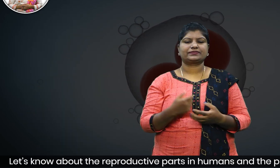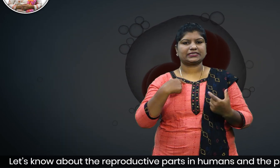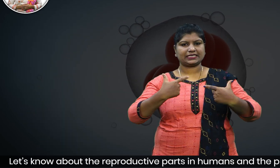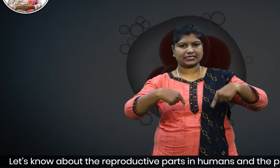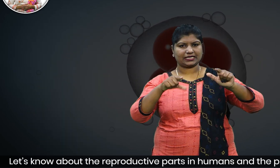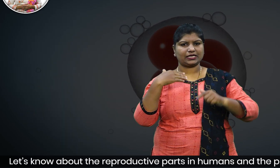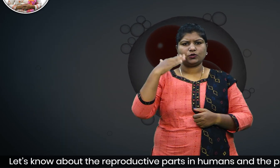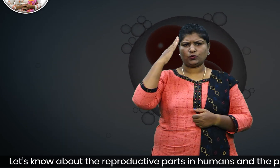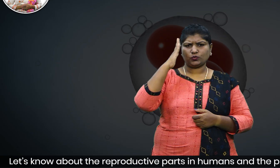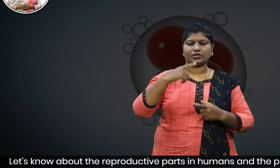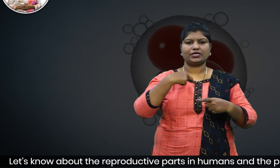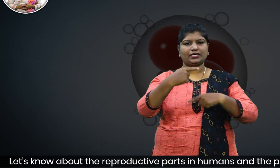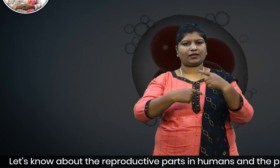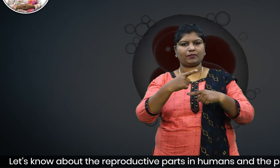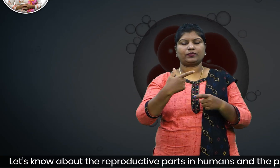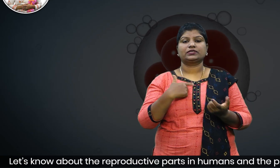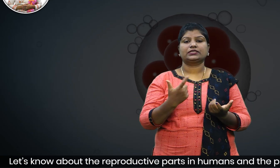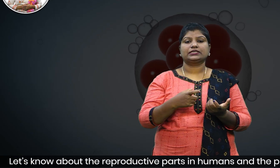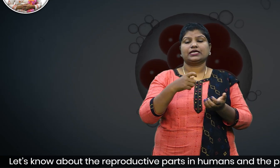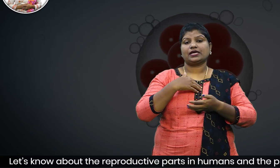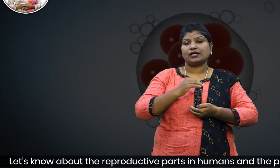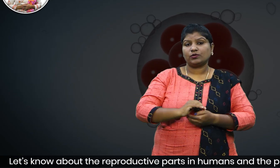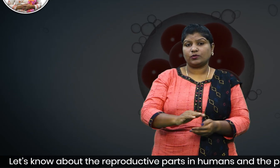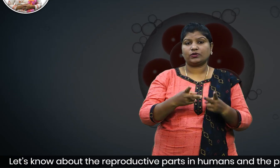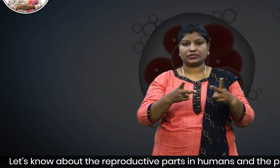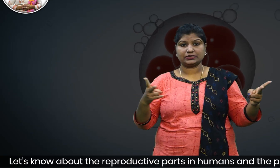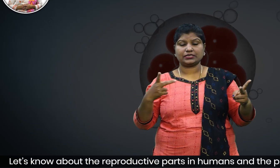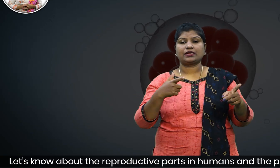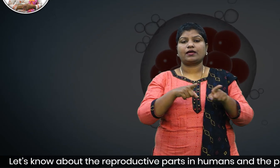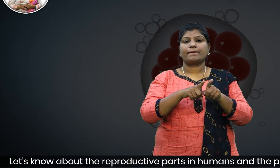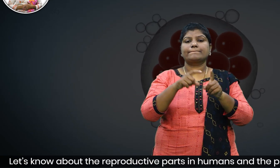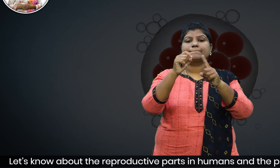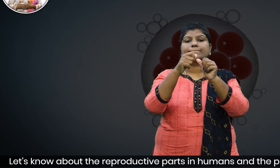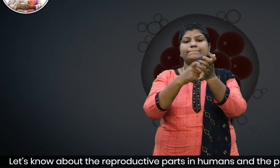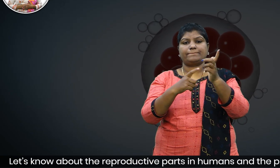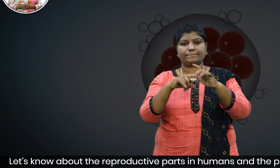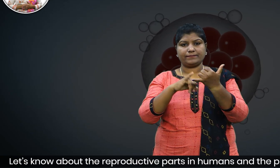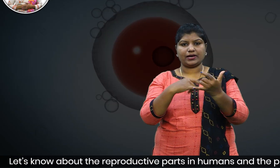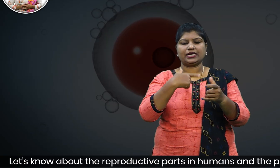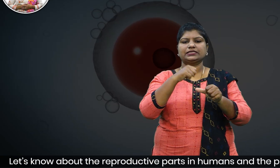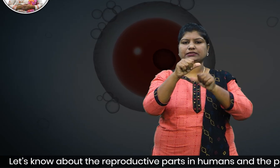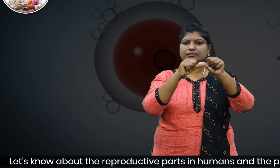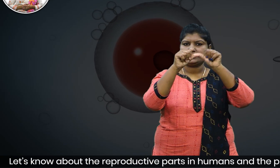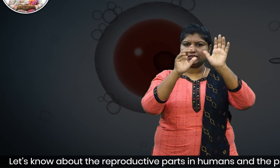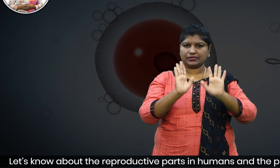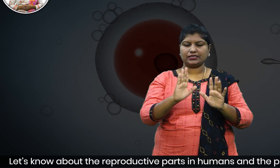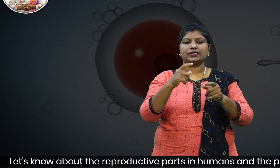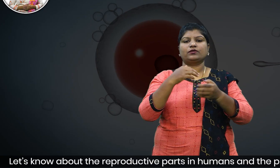Let's know about the reproductive parts in humans and the process of